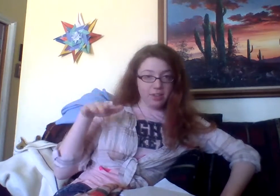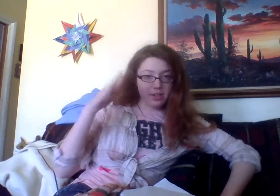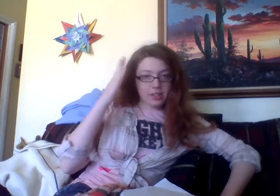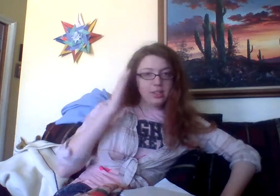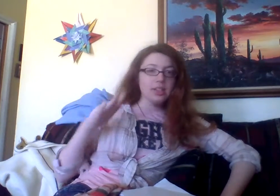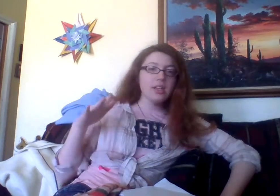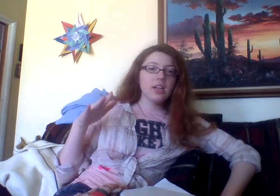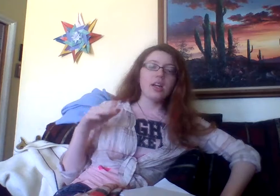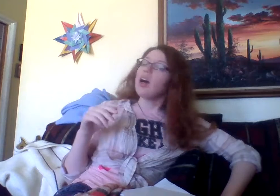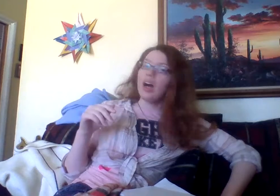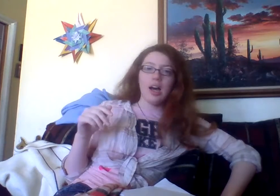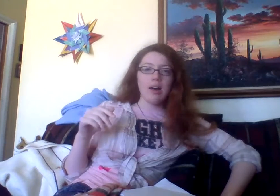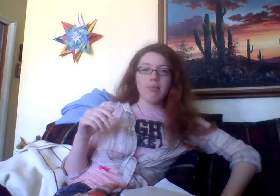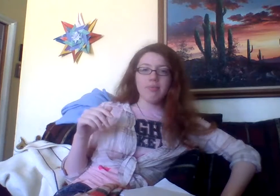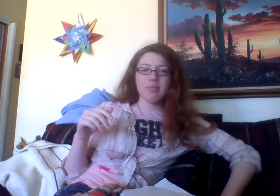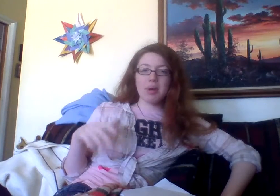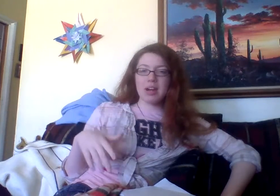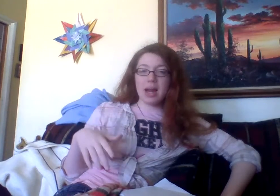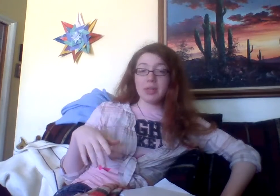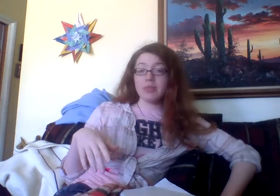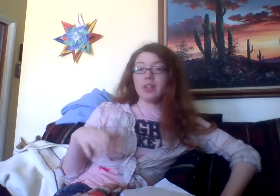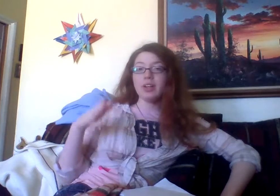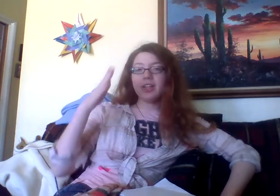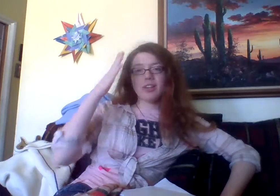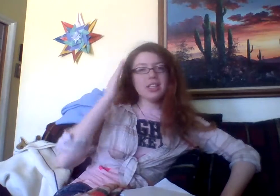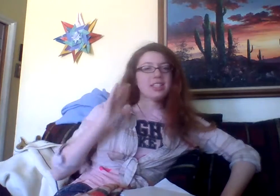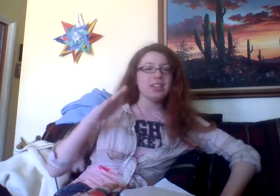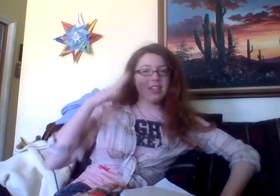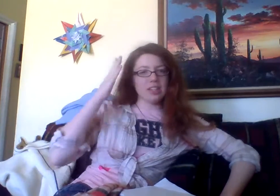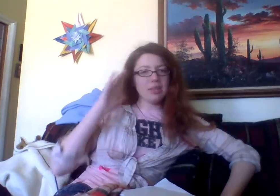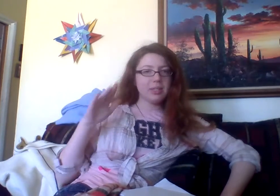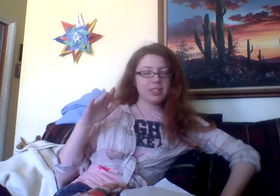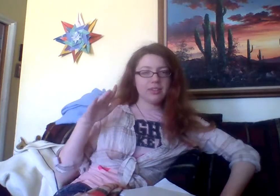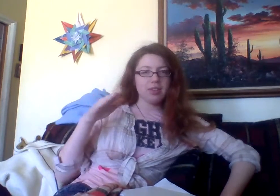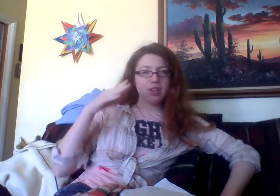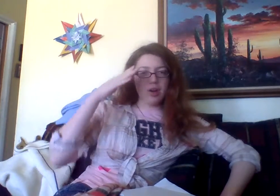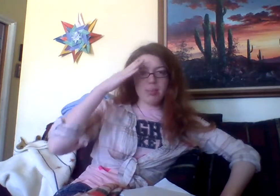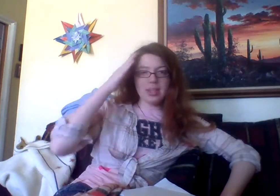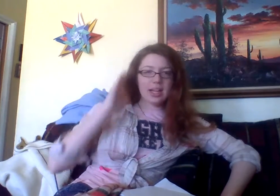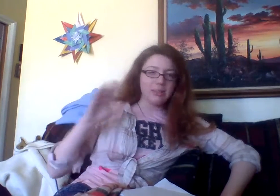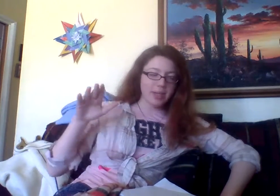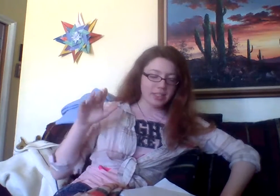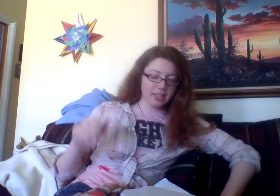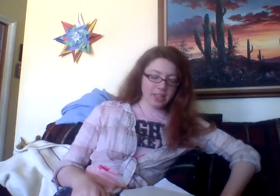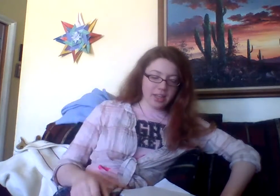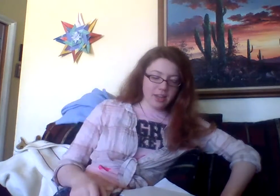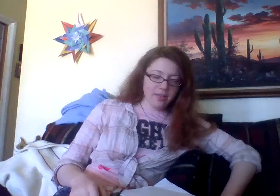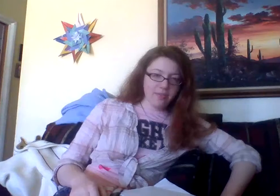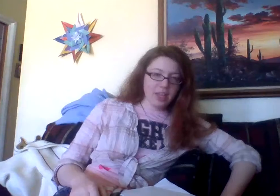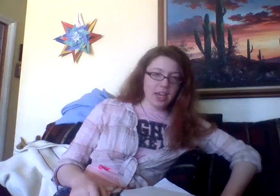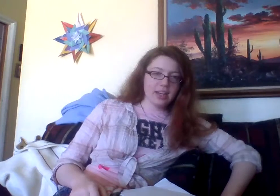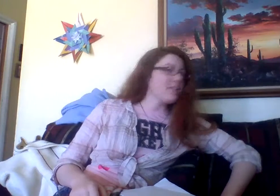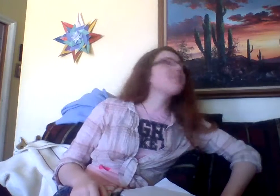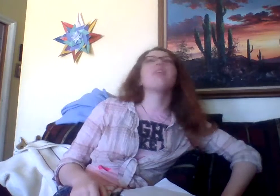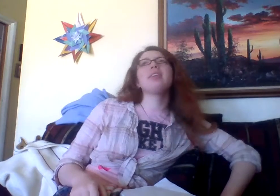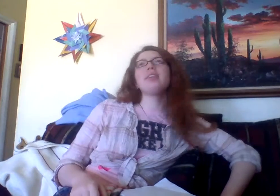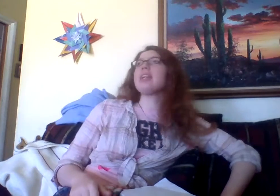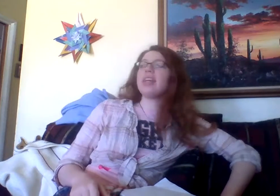Never. Depending on how much of a hurry you're in, it's going to look a little bit different though. But that's basically it. And if you want to do like